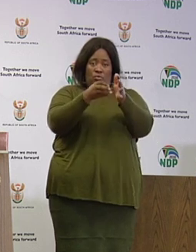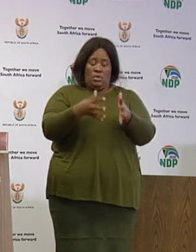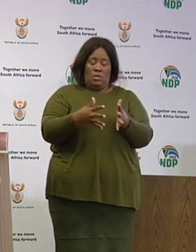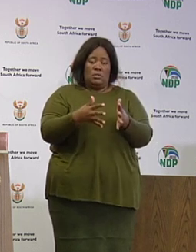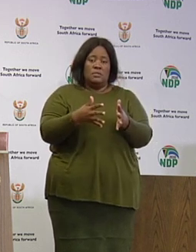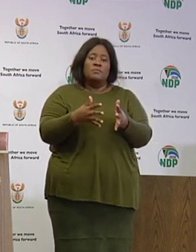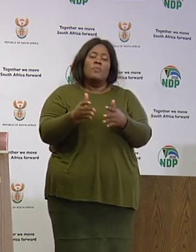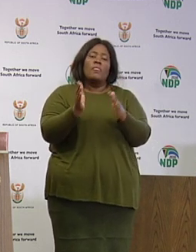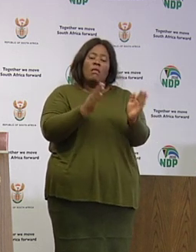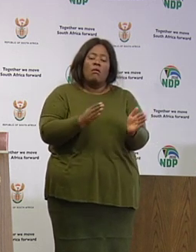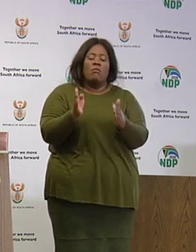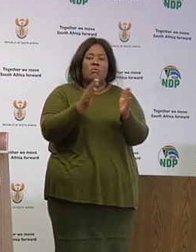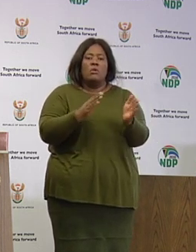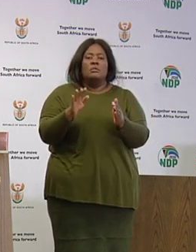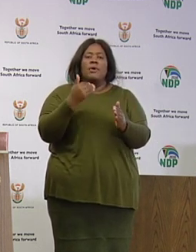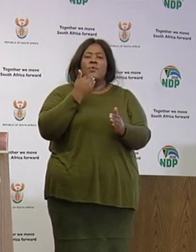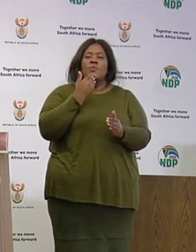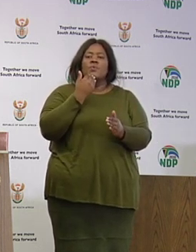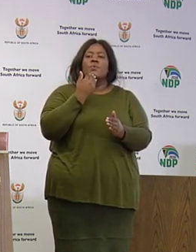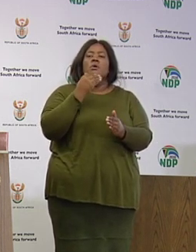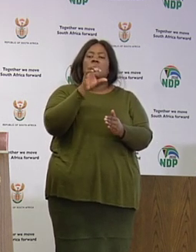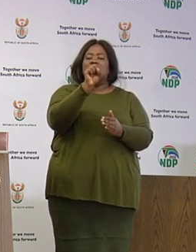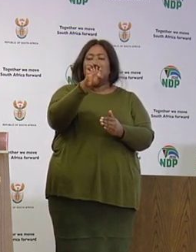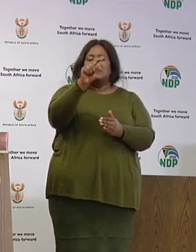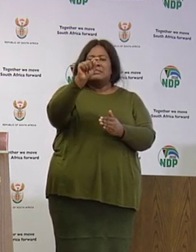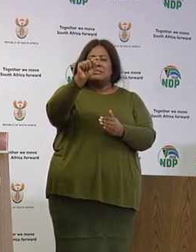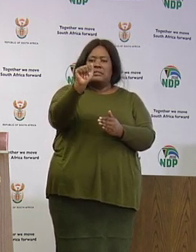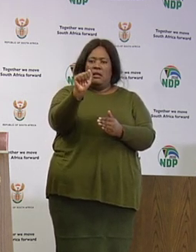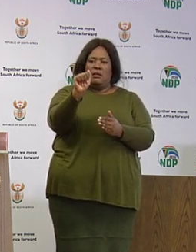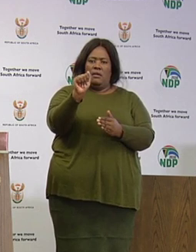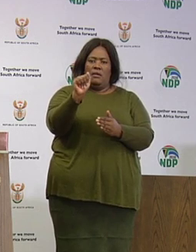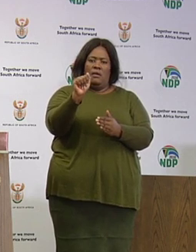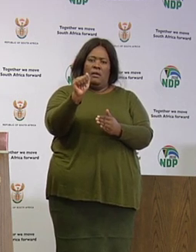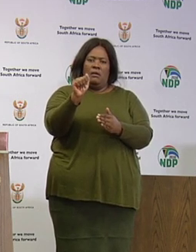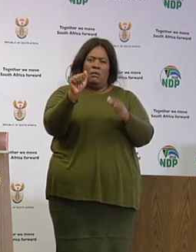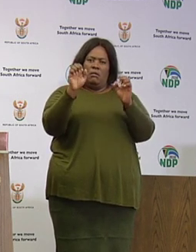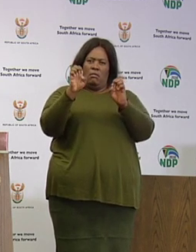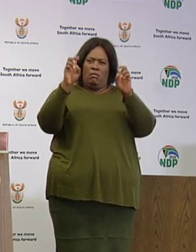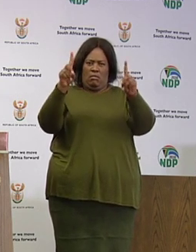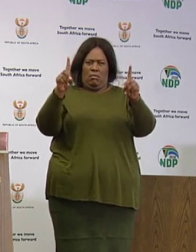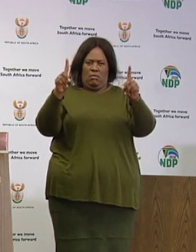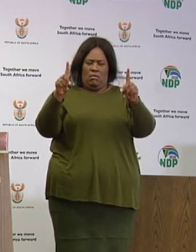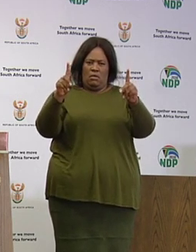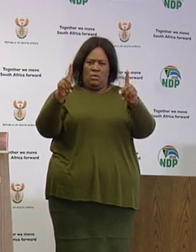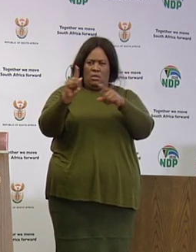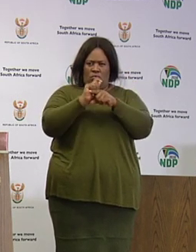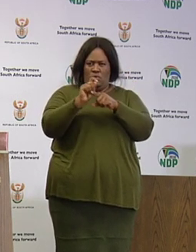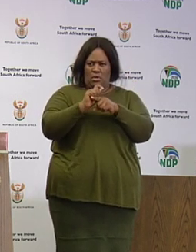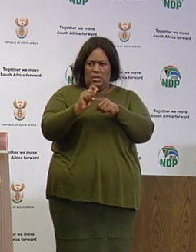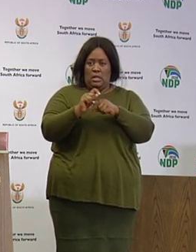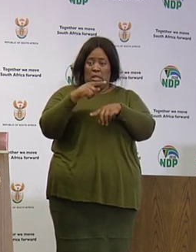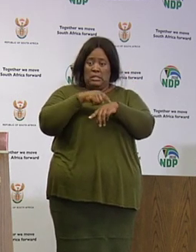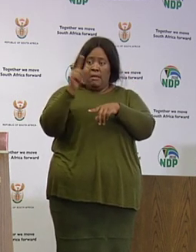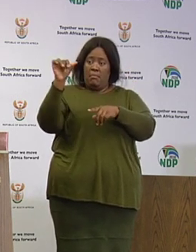arranged mainly by our SETAs, Sector Education and Training Authorities. On their arrival back, they were